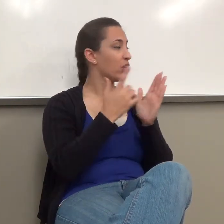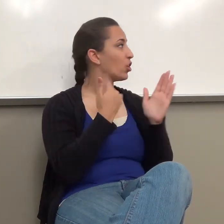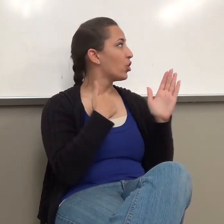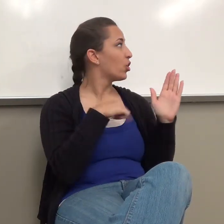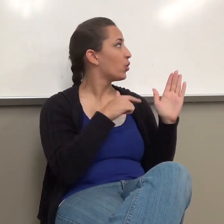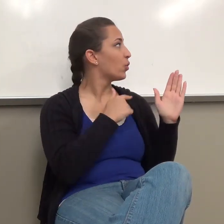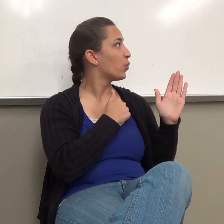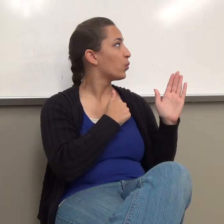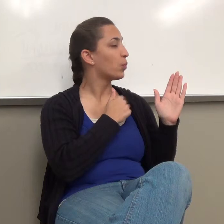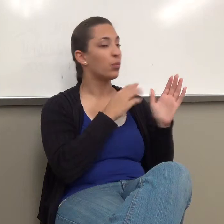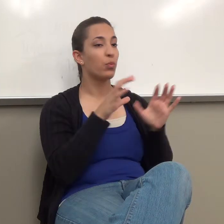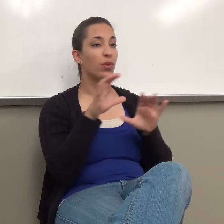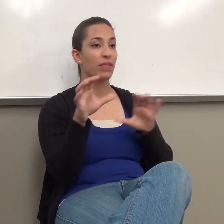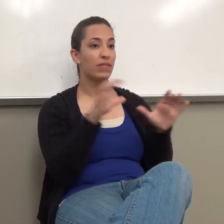topic sentence,